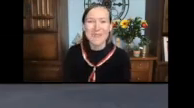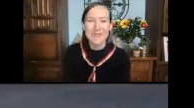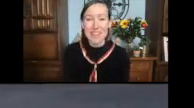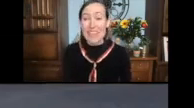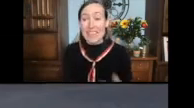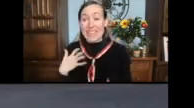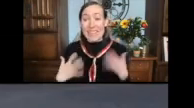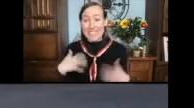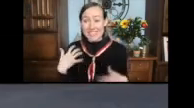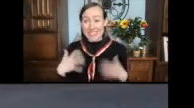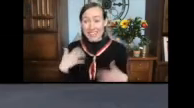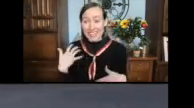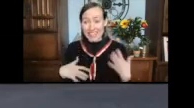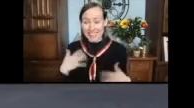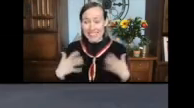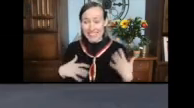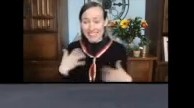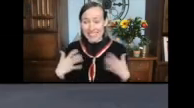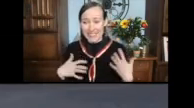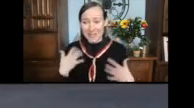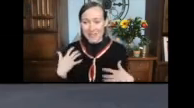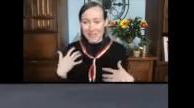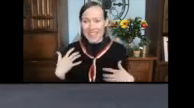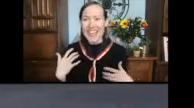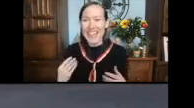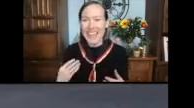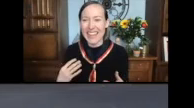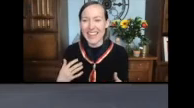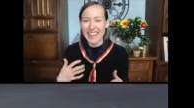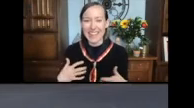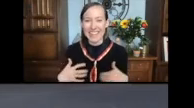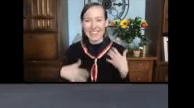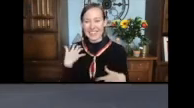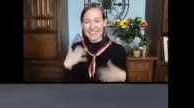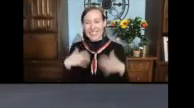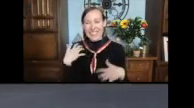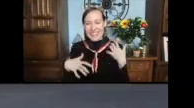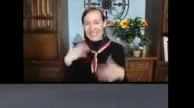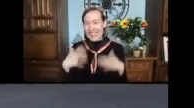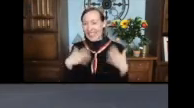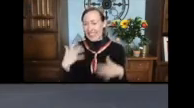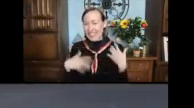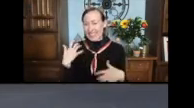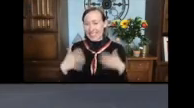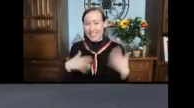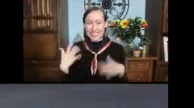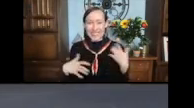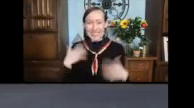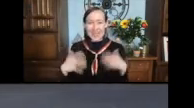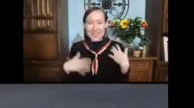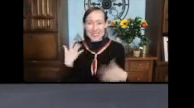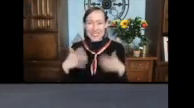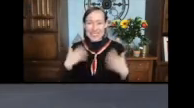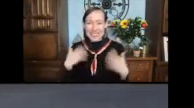okay. Now, none of us are going to do that one, boys and girls, because this is so exciting. Exciting. Oh,